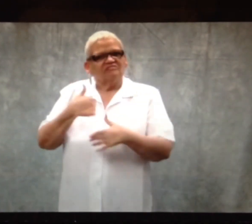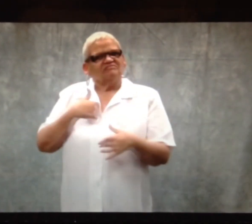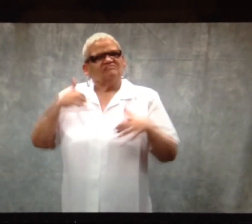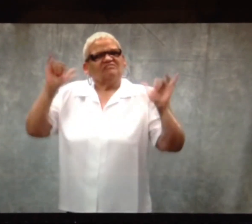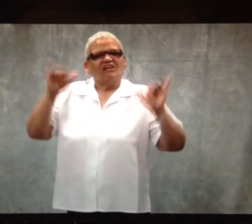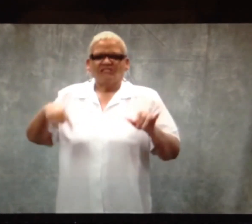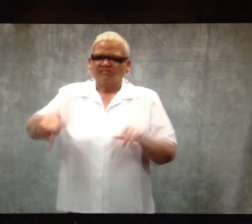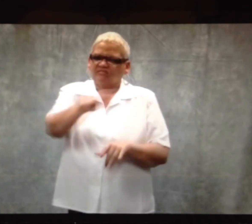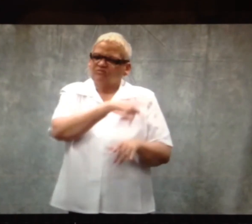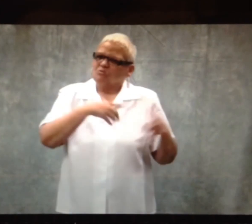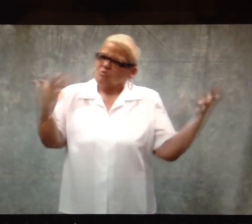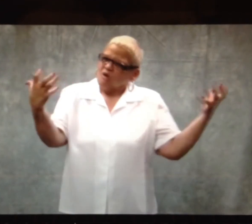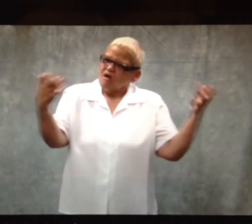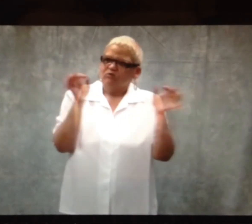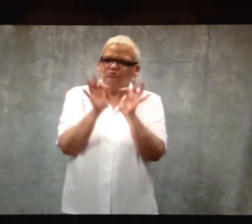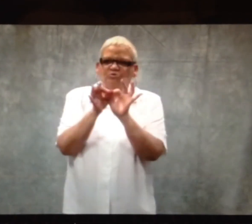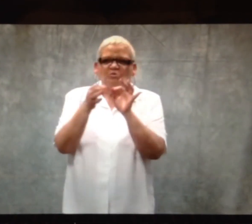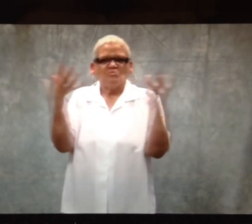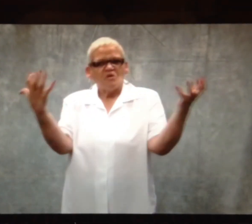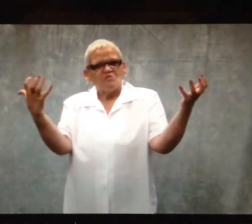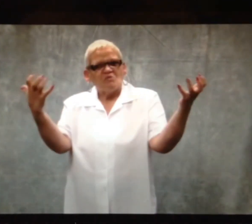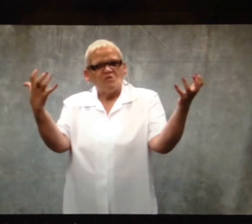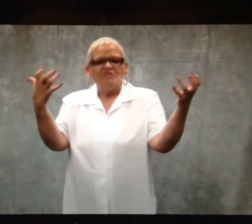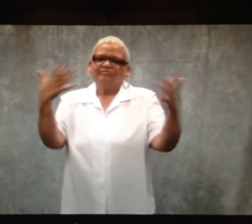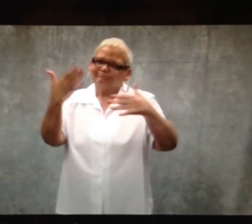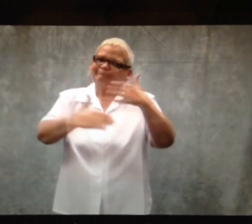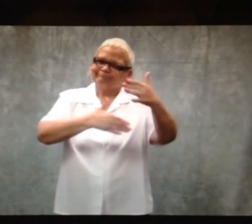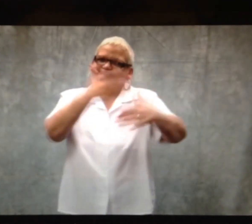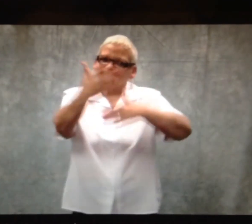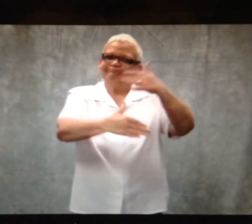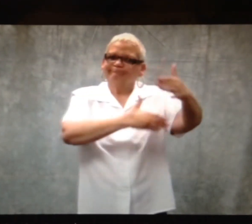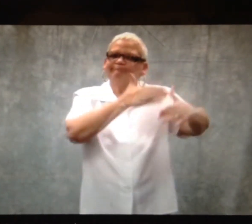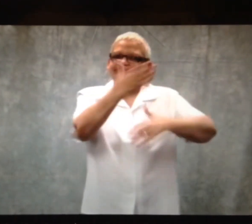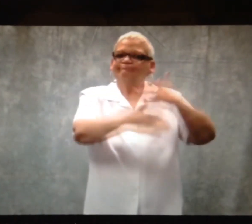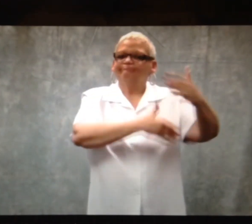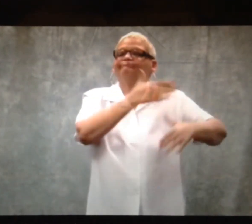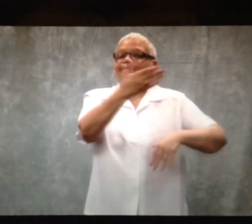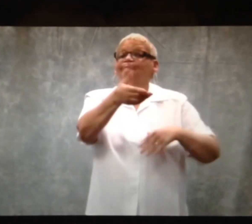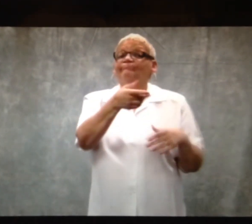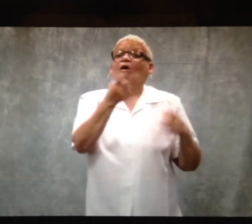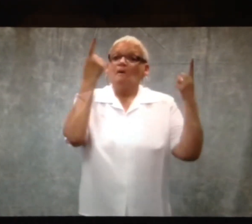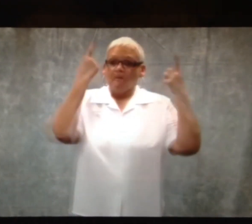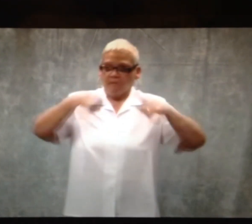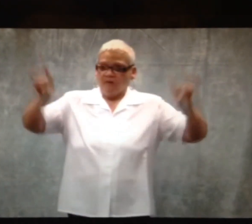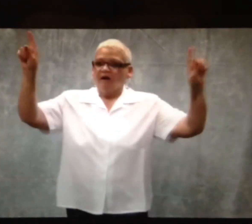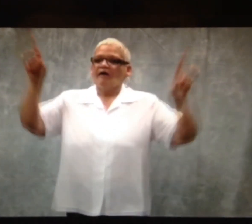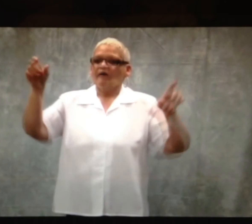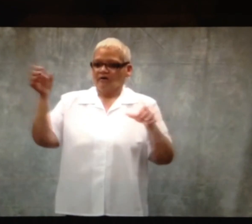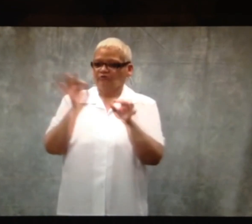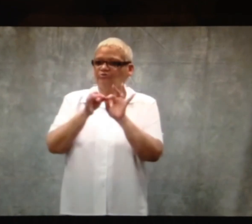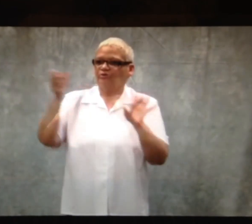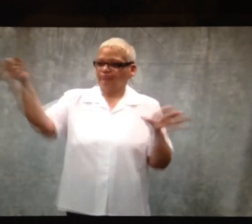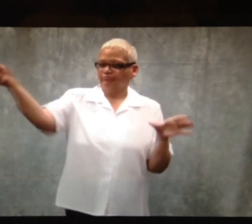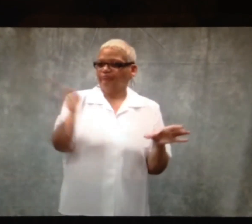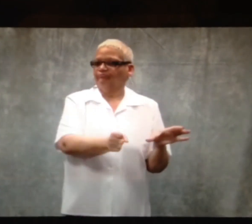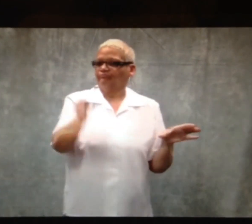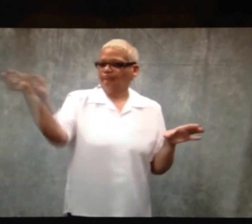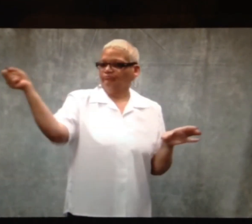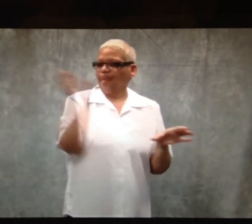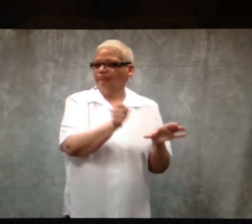last to know. But progressively, I still wanted an interpreter in the workplace. And finally, they